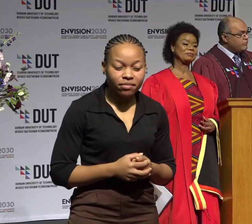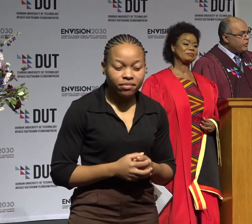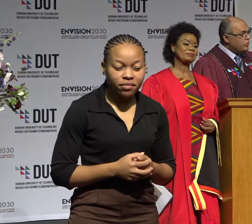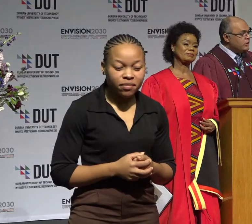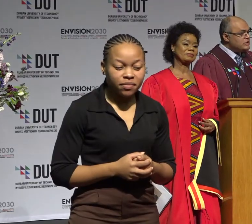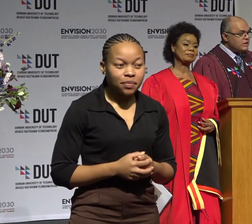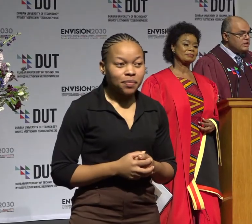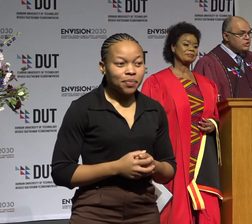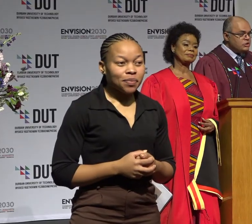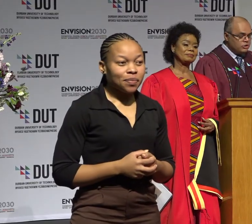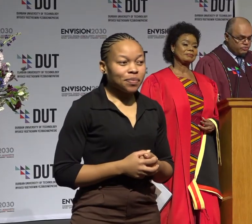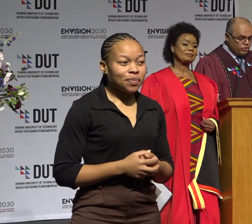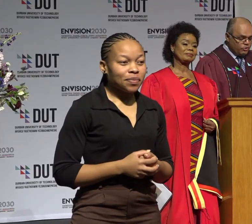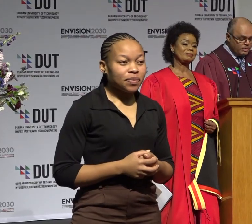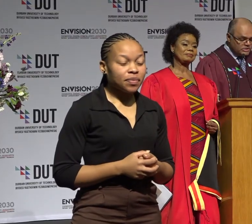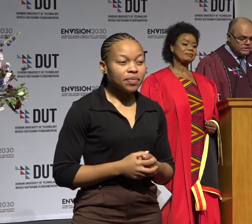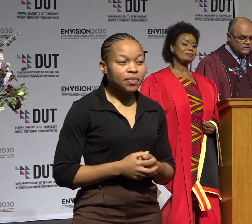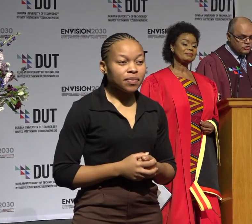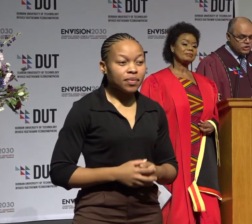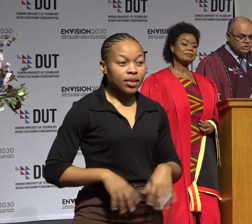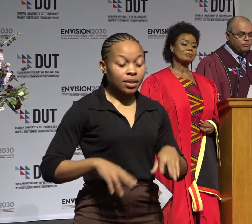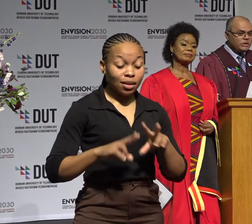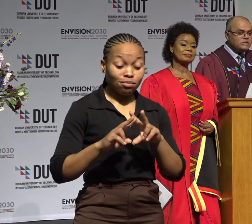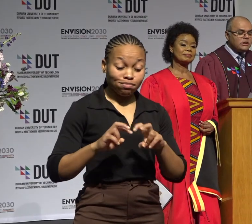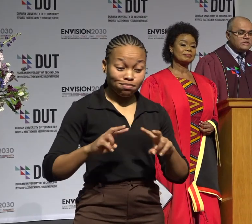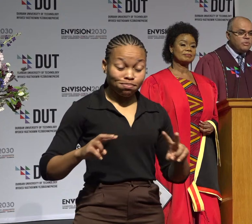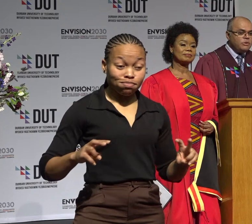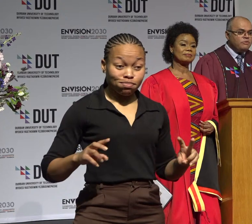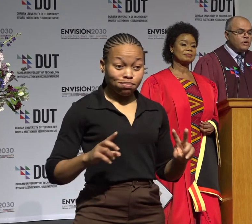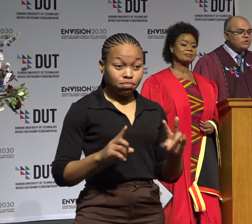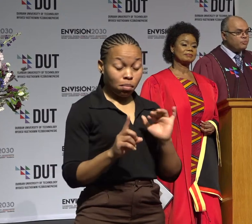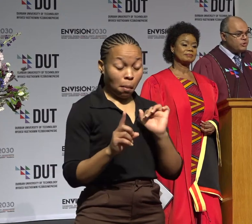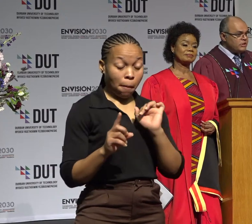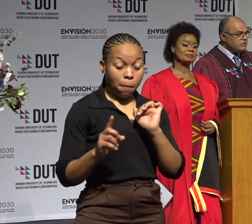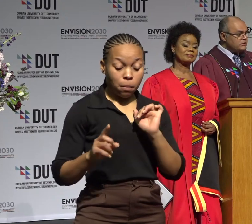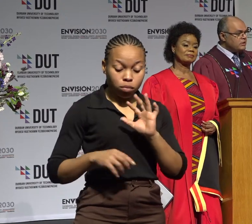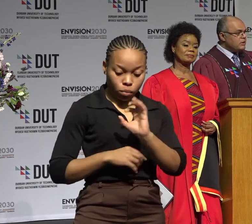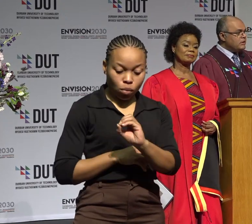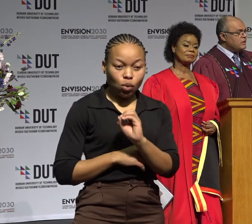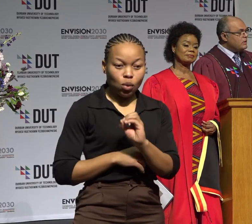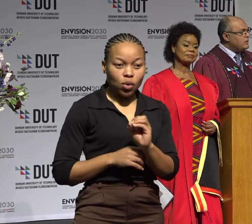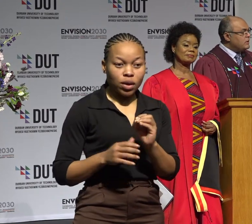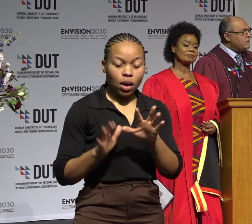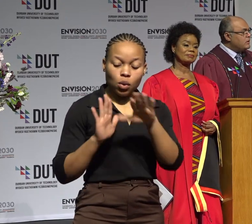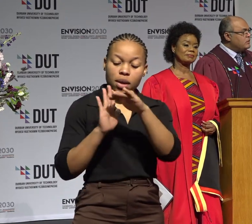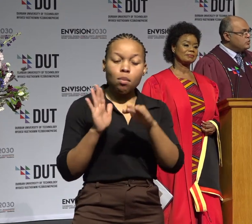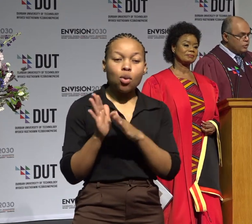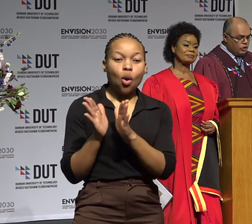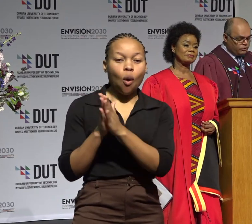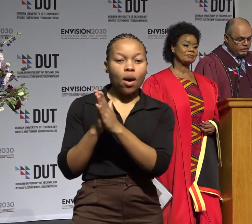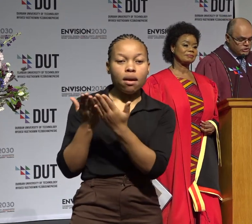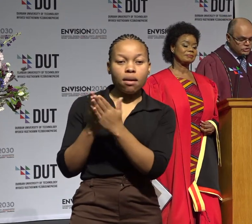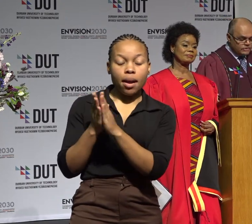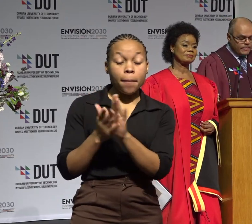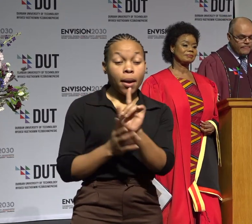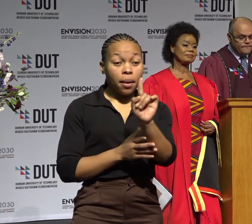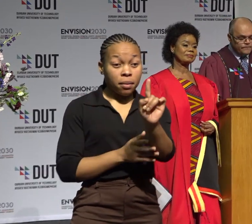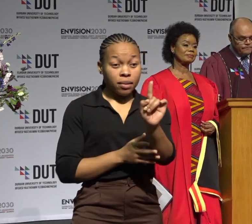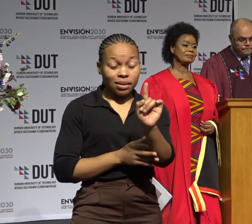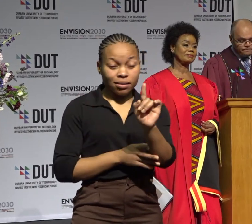You can follow the citation in your programs, ladies and gentlemen, but it's customary for us to present to the